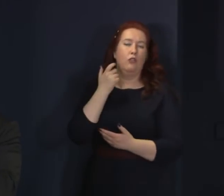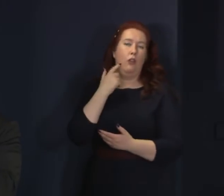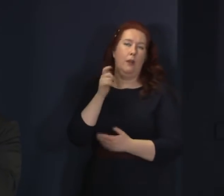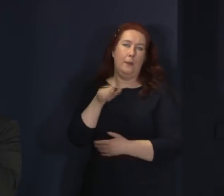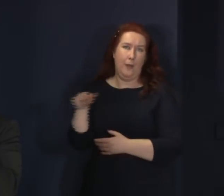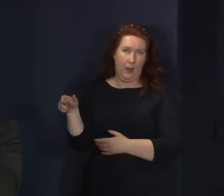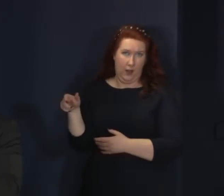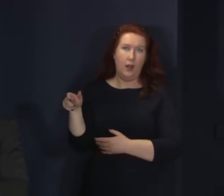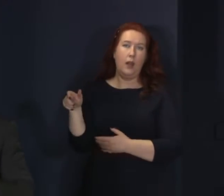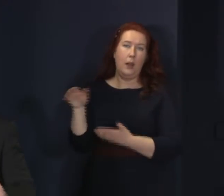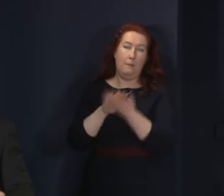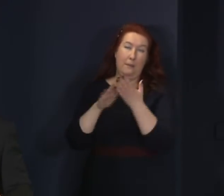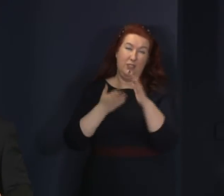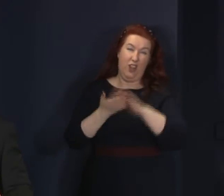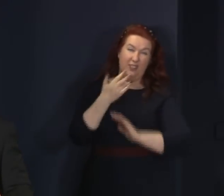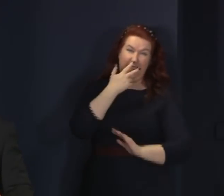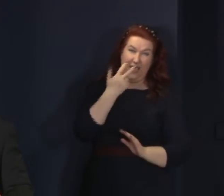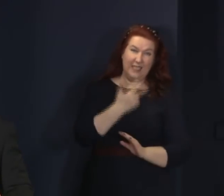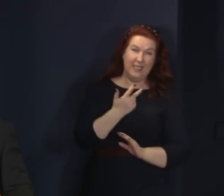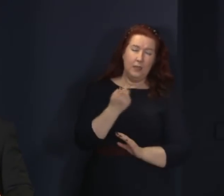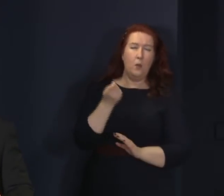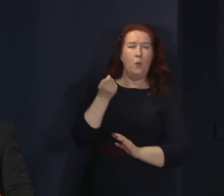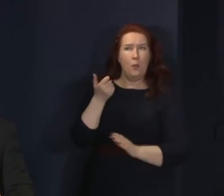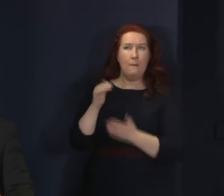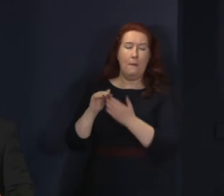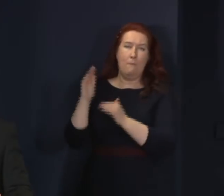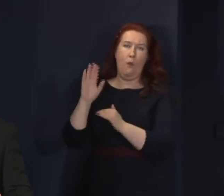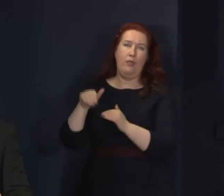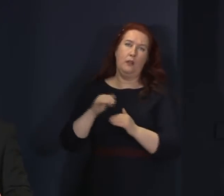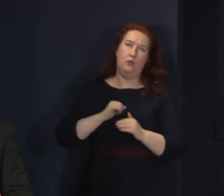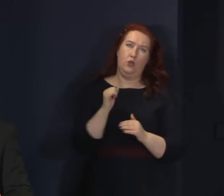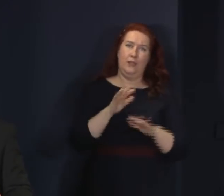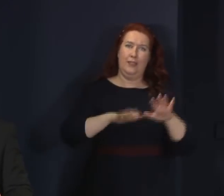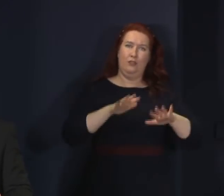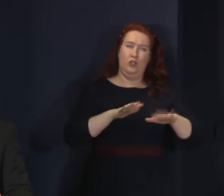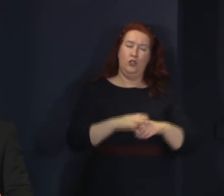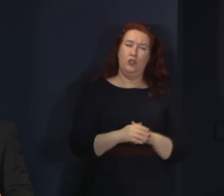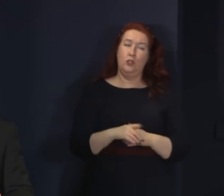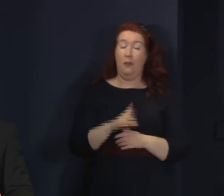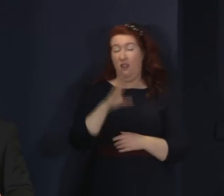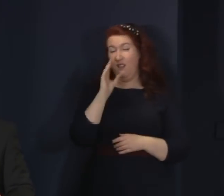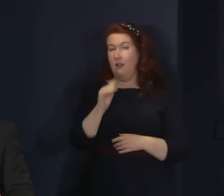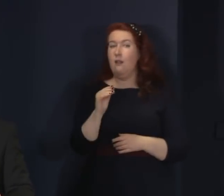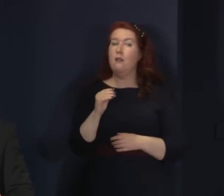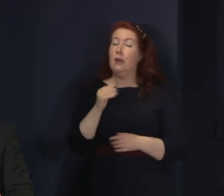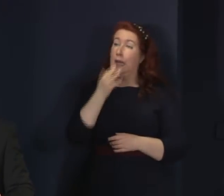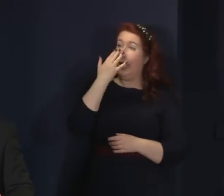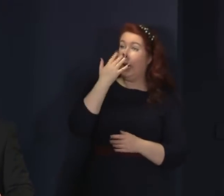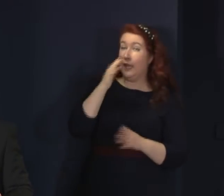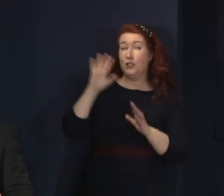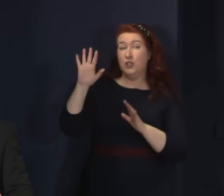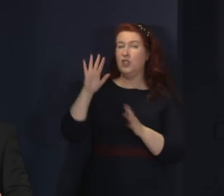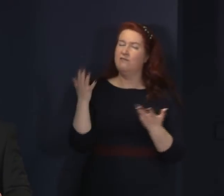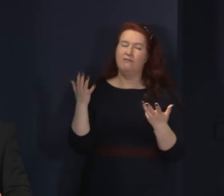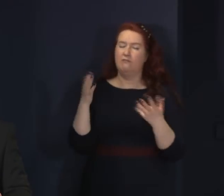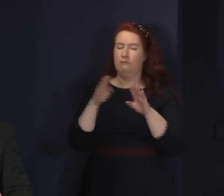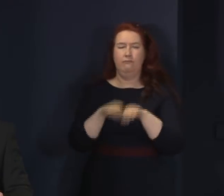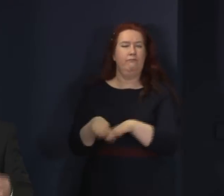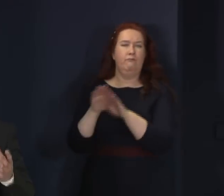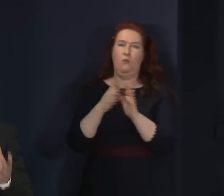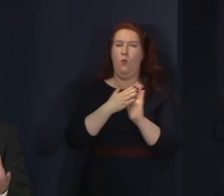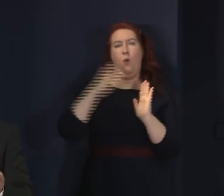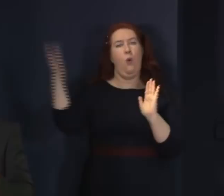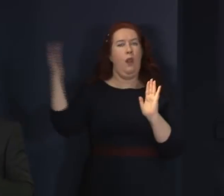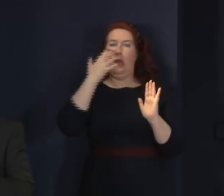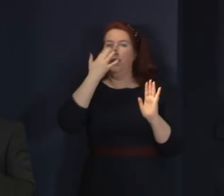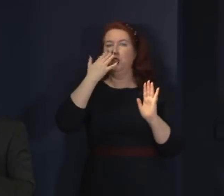so those in the under 18 age groups just now. But I would emphasise that in terms of the demographic, it's right across the age groups.